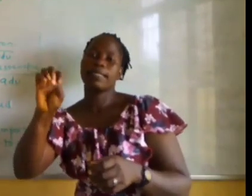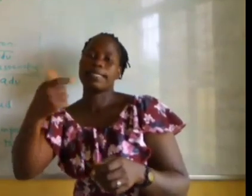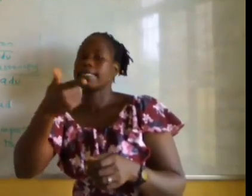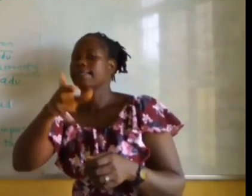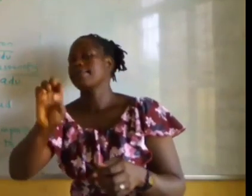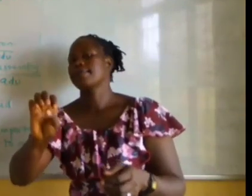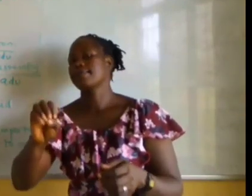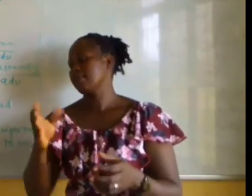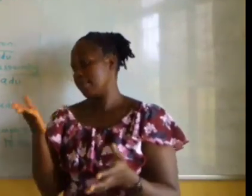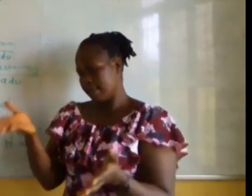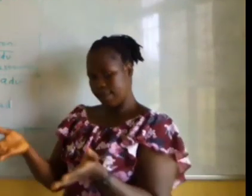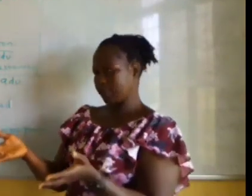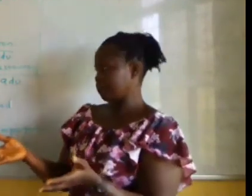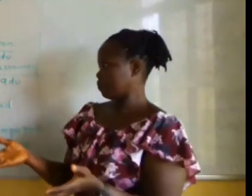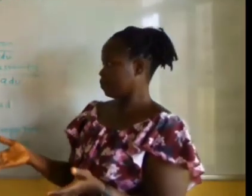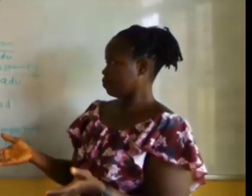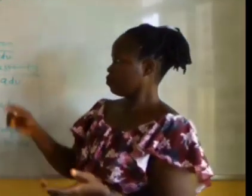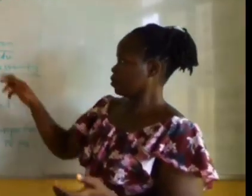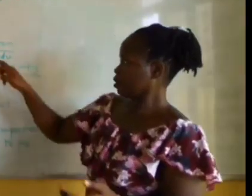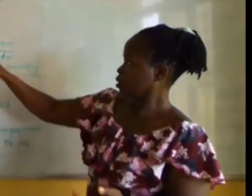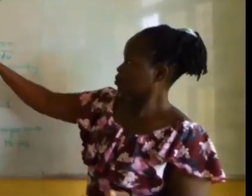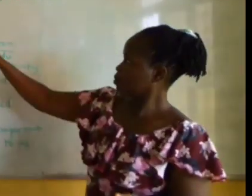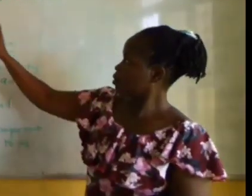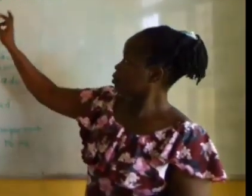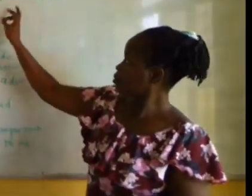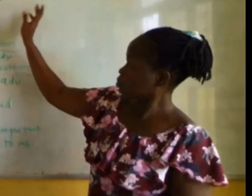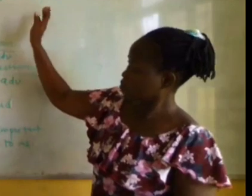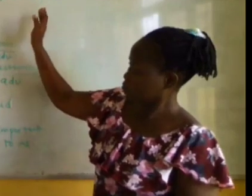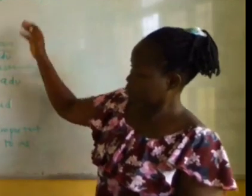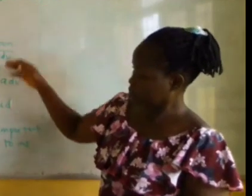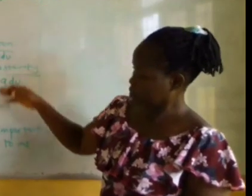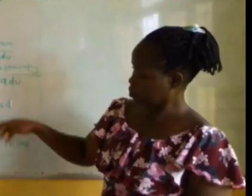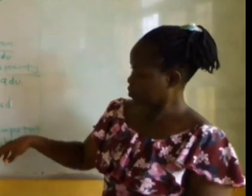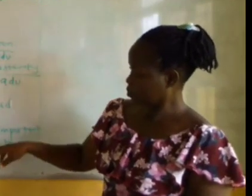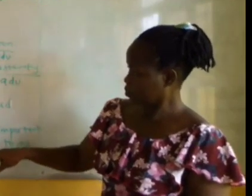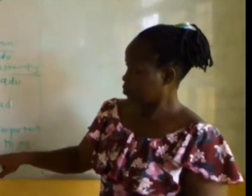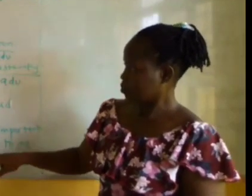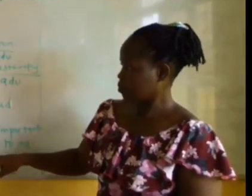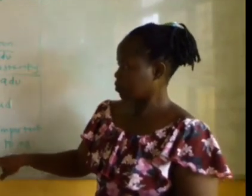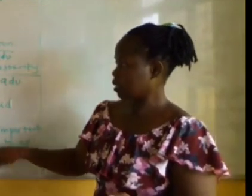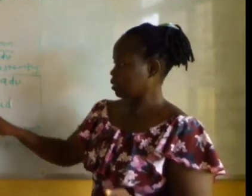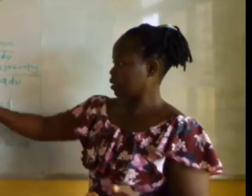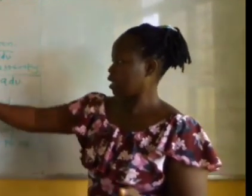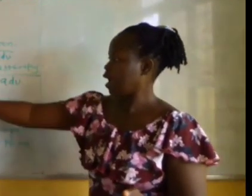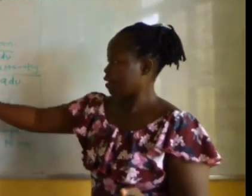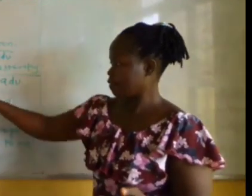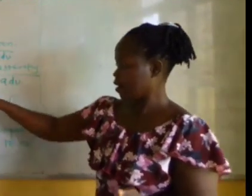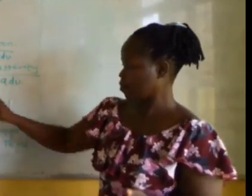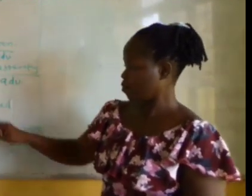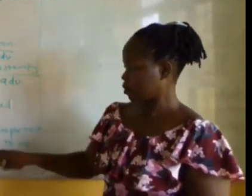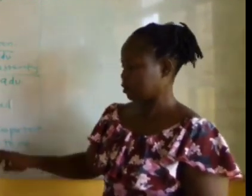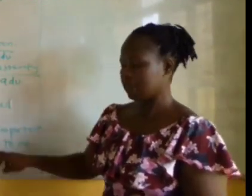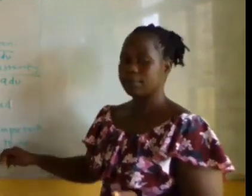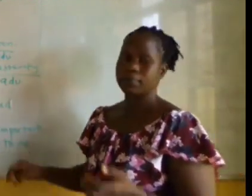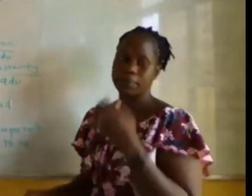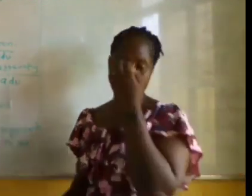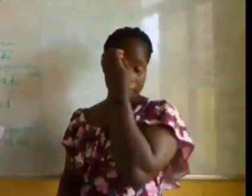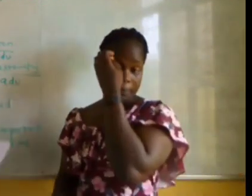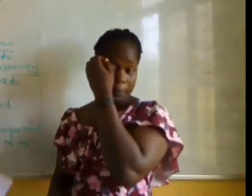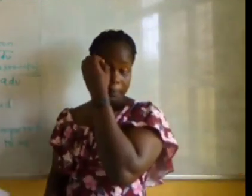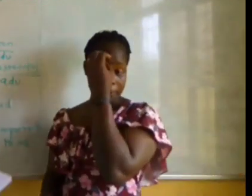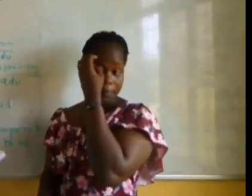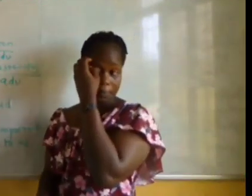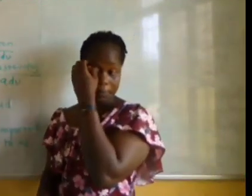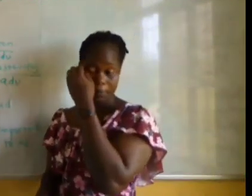because it shows how important the length, the extent at which your mother is important to you. Very is the word